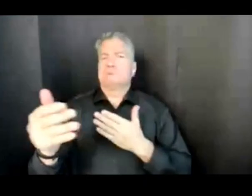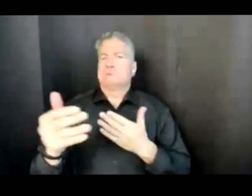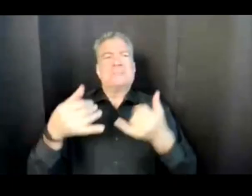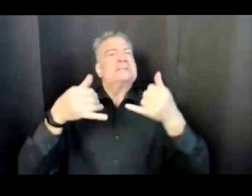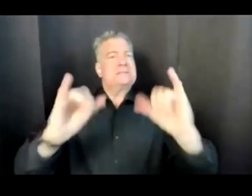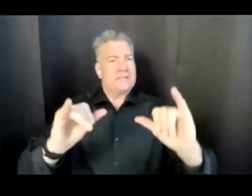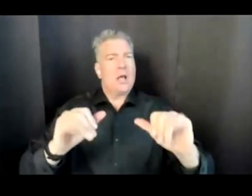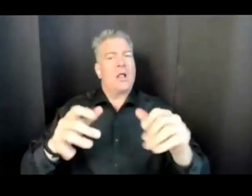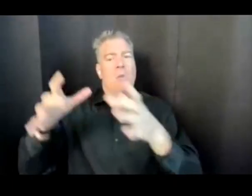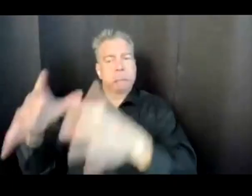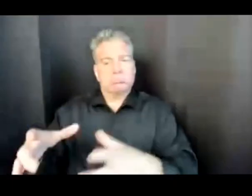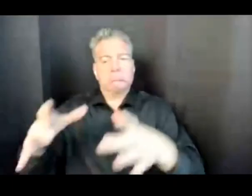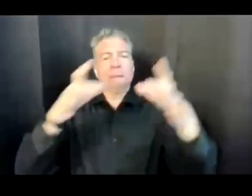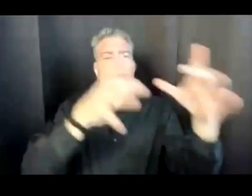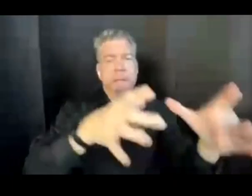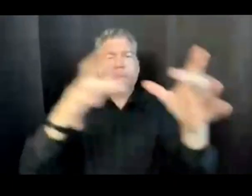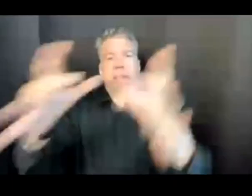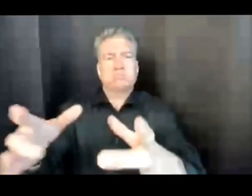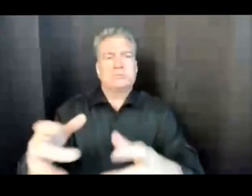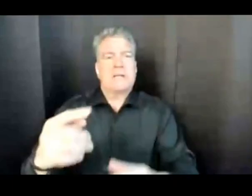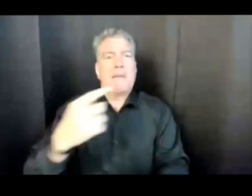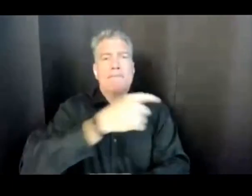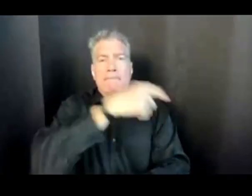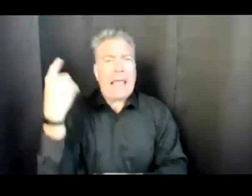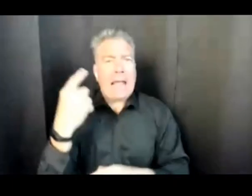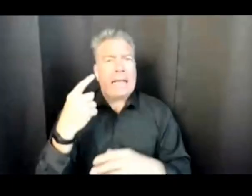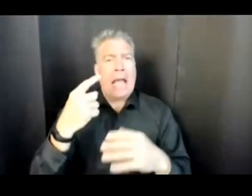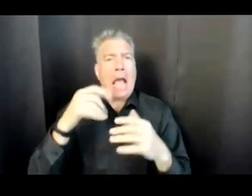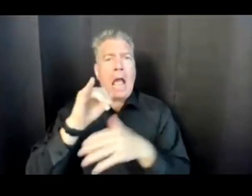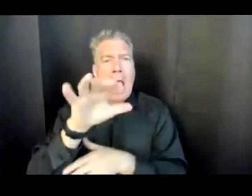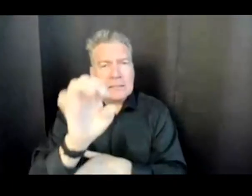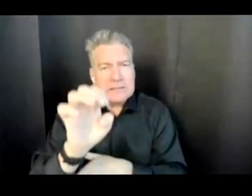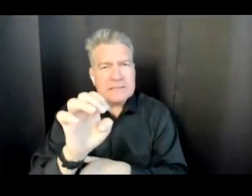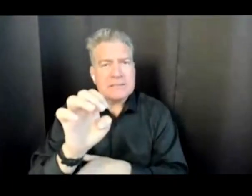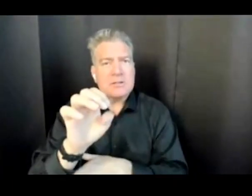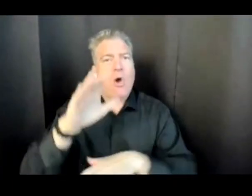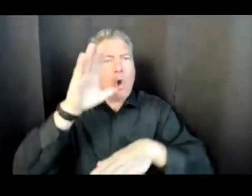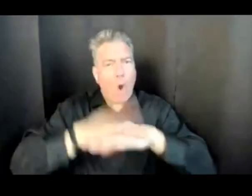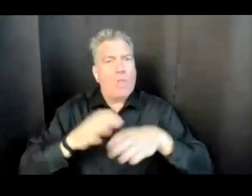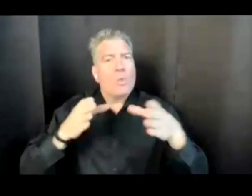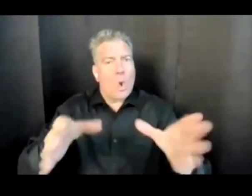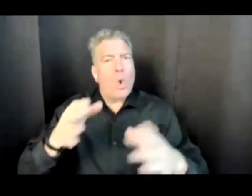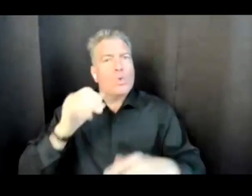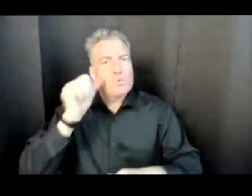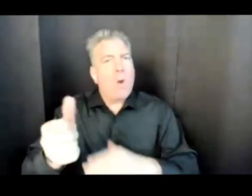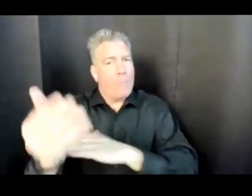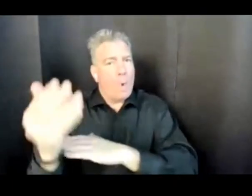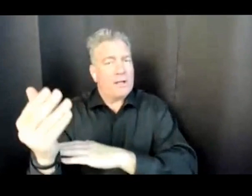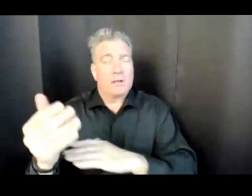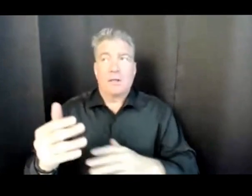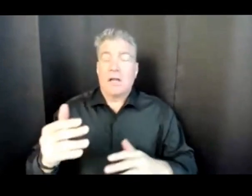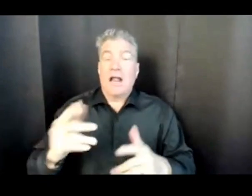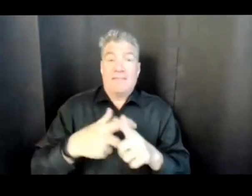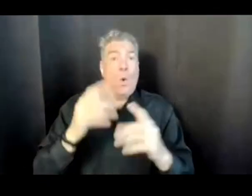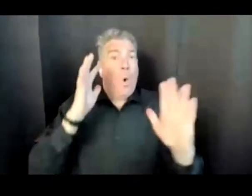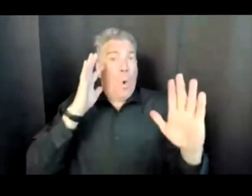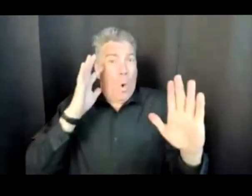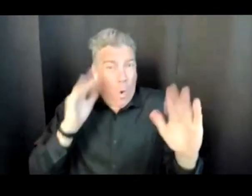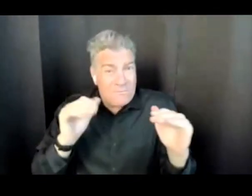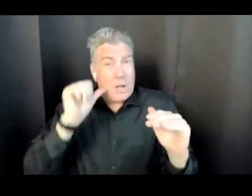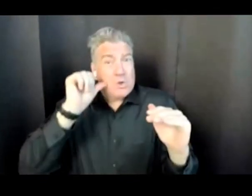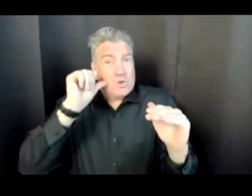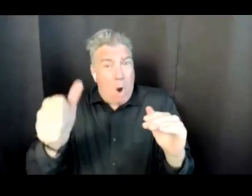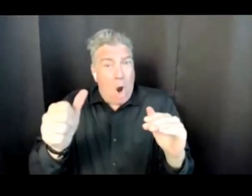patchy spots of black ice on roadways tomorrow morning. Hopefully we warm up enough tomorrow to melt and